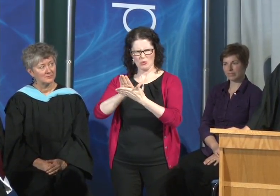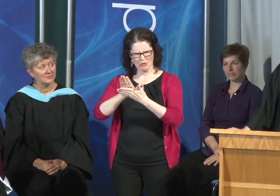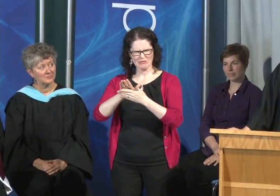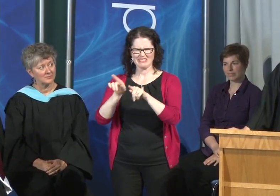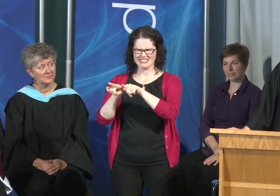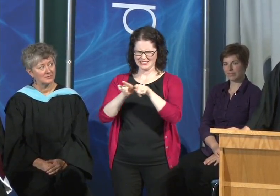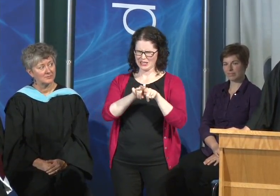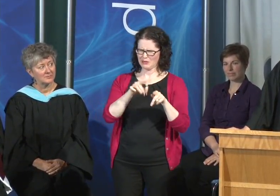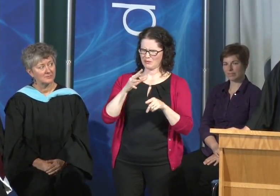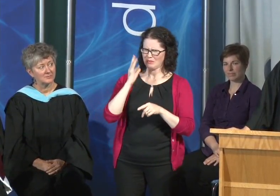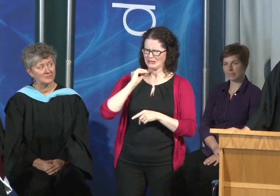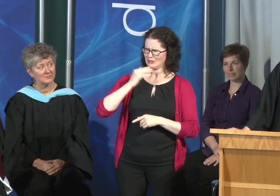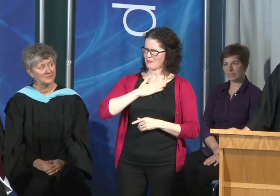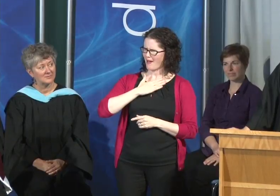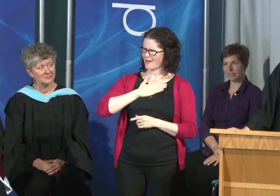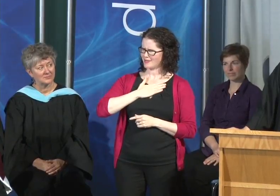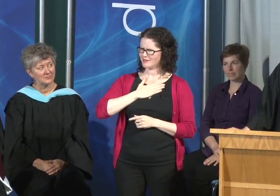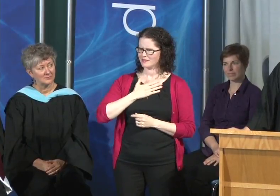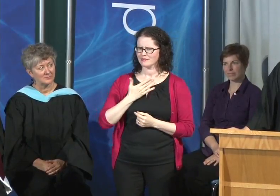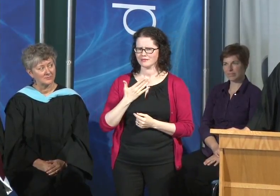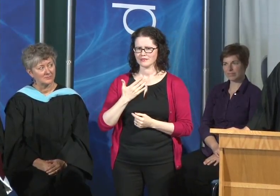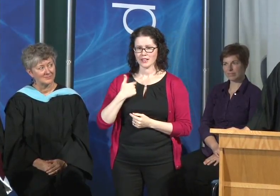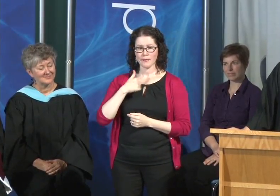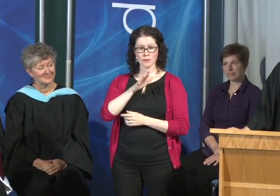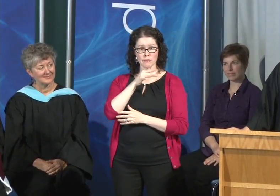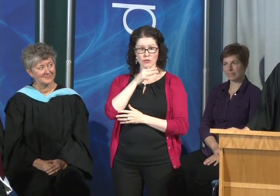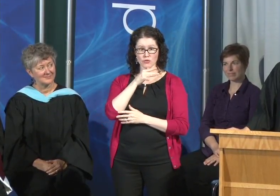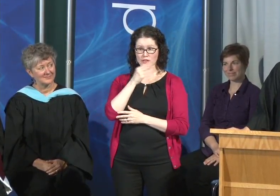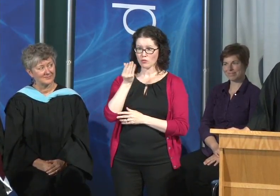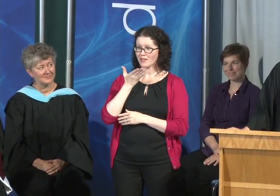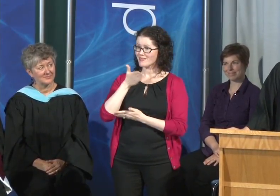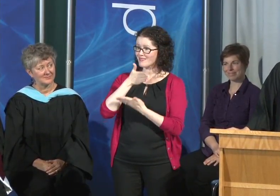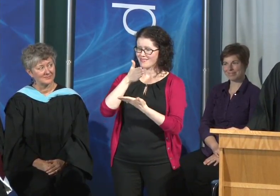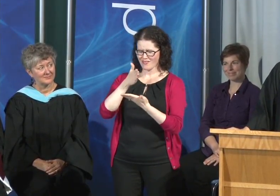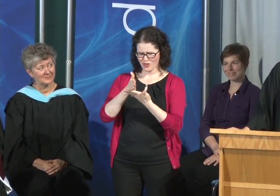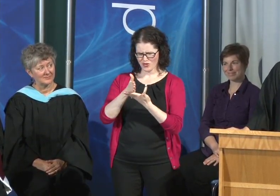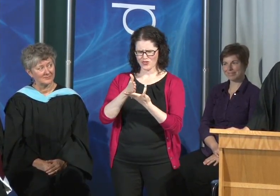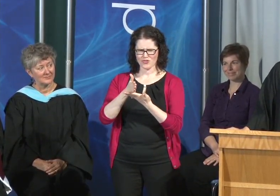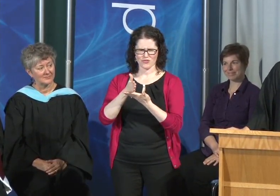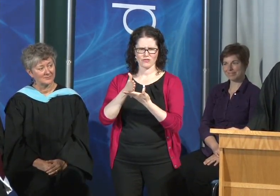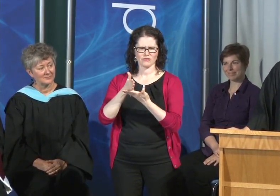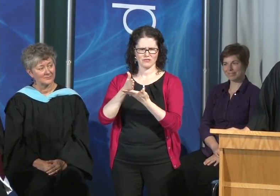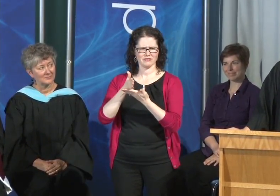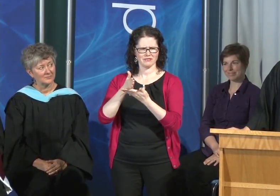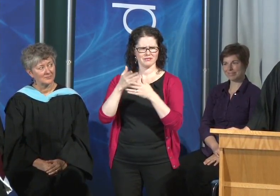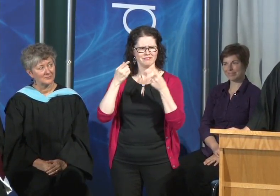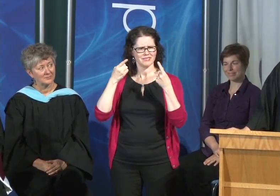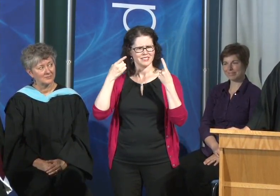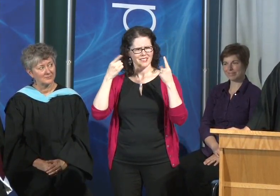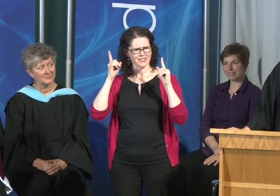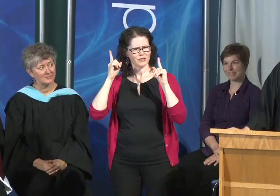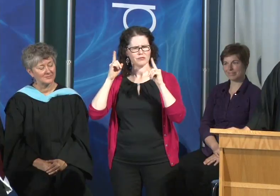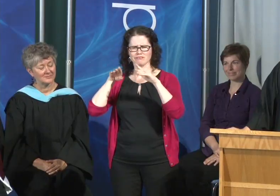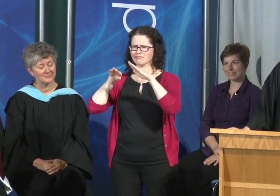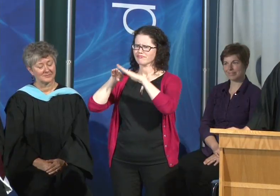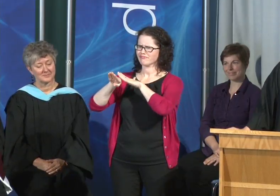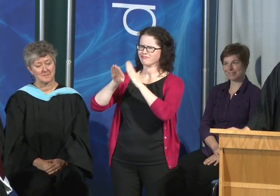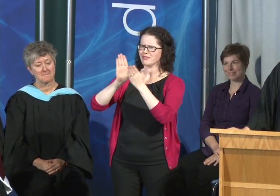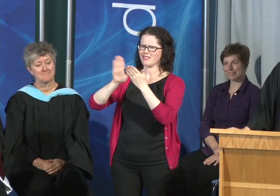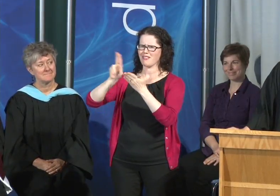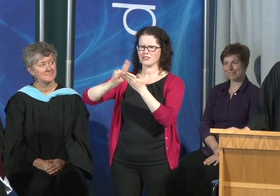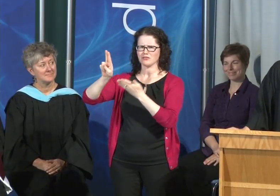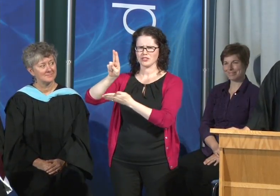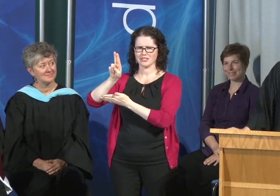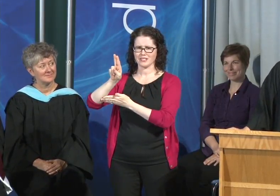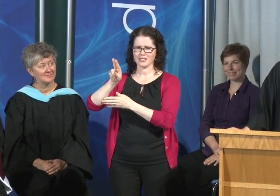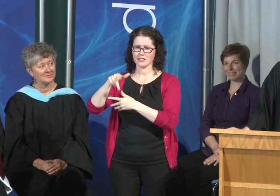were told she would never, never have a post-secondary education. And quite